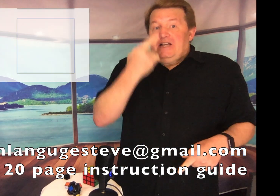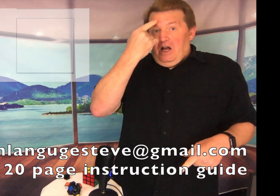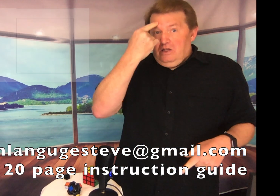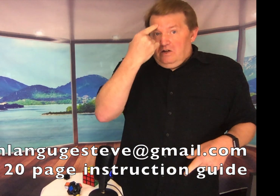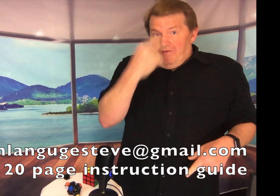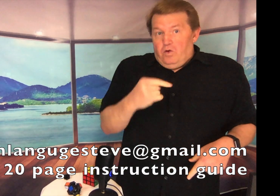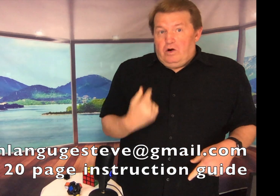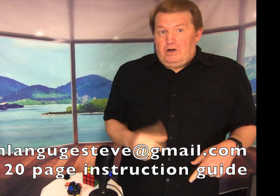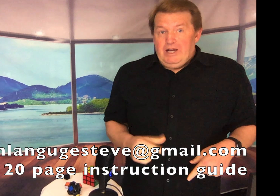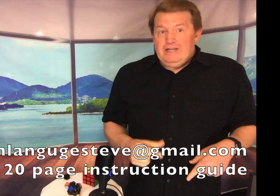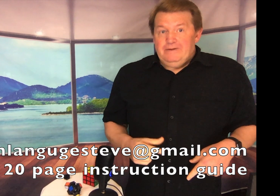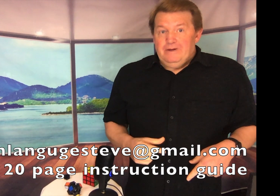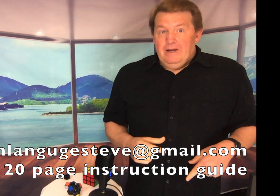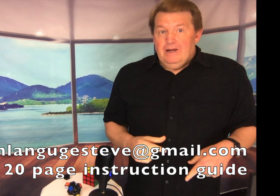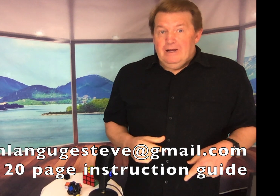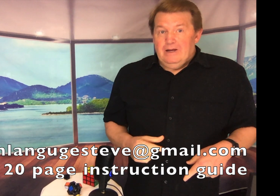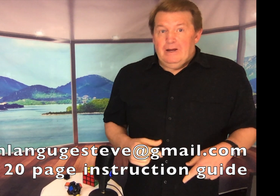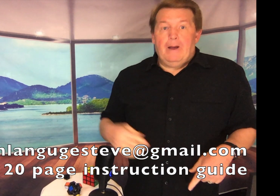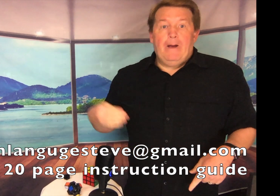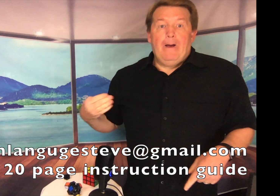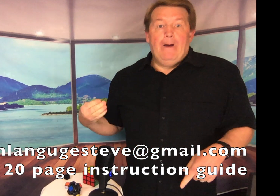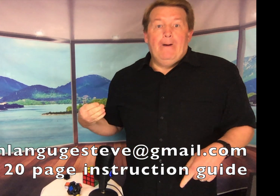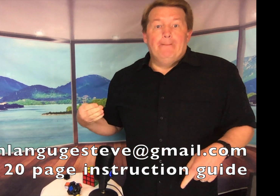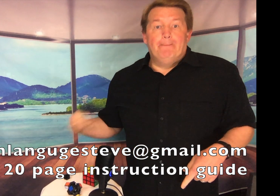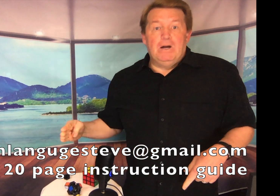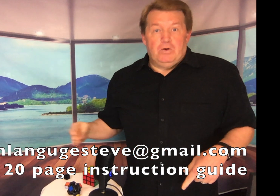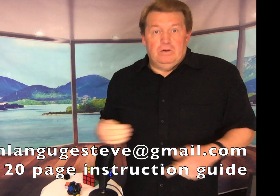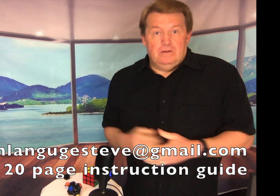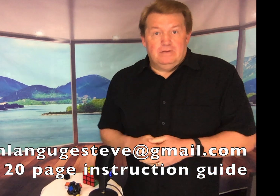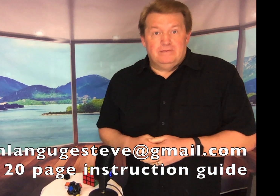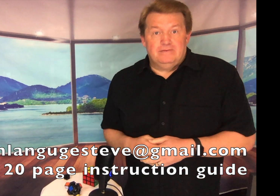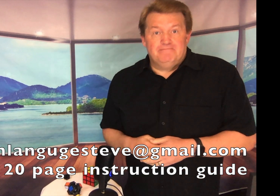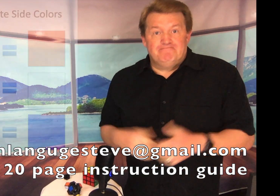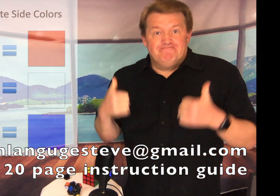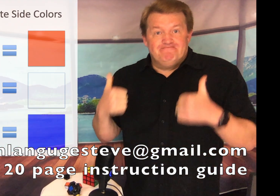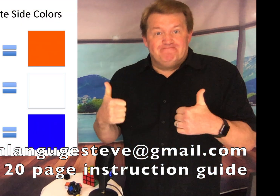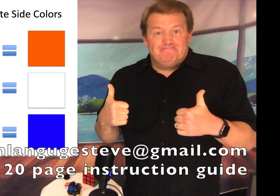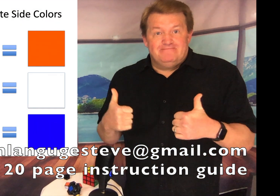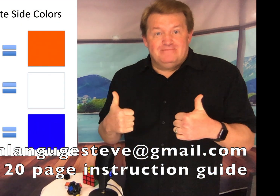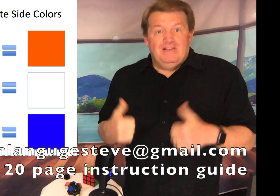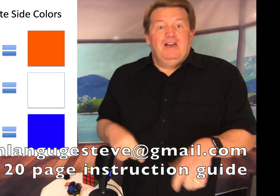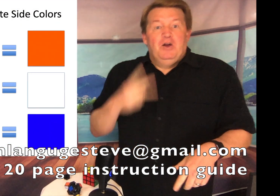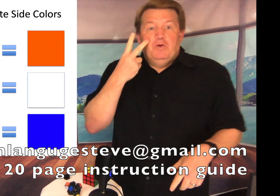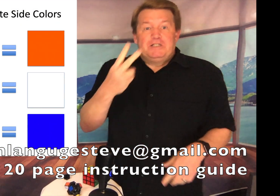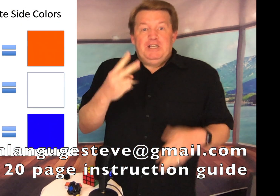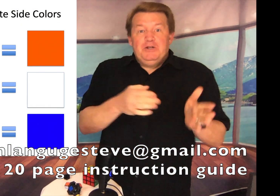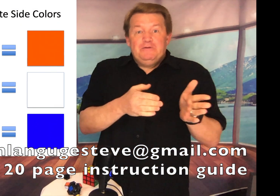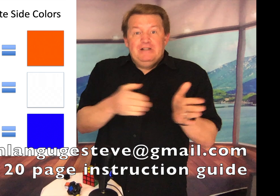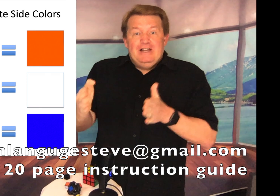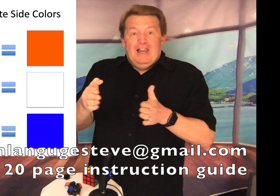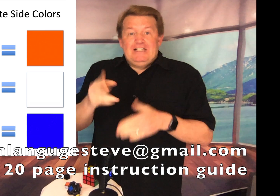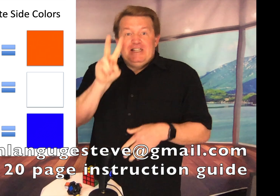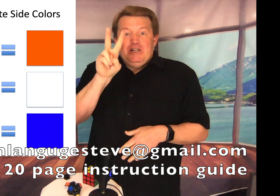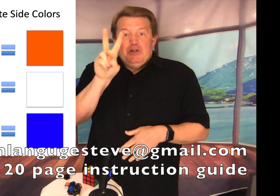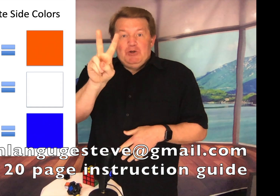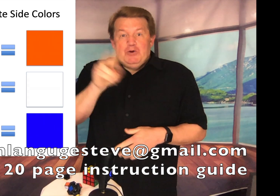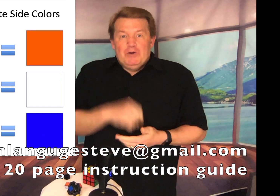color for green, blue. We'll see you in lesson 2.